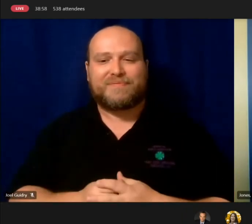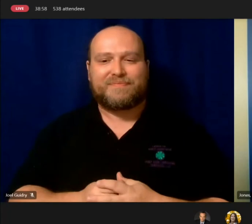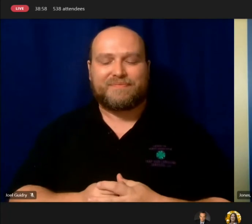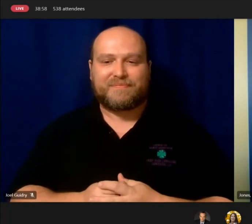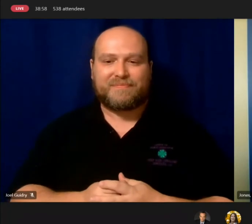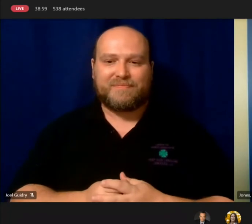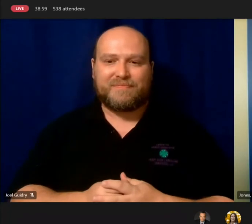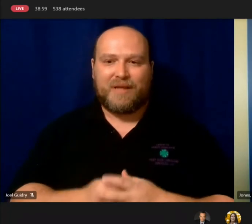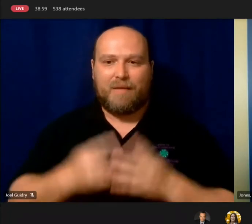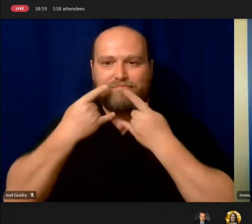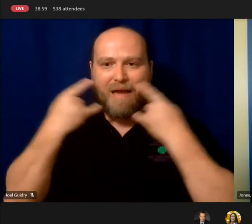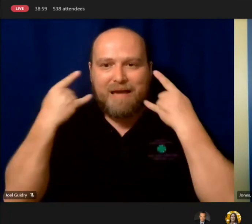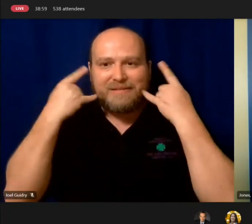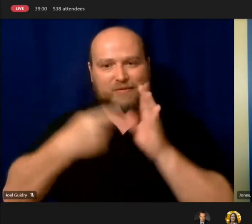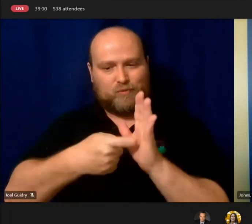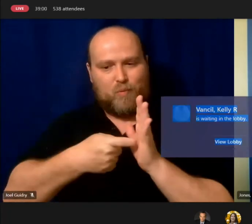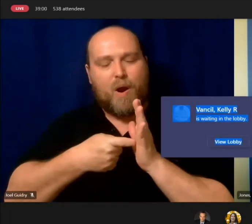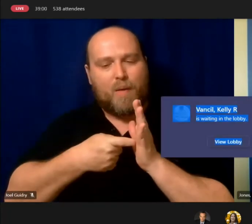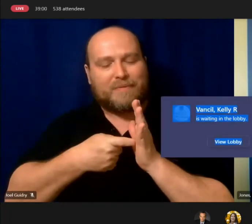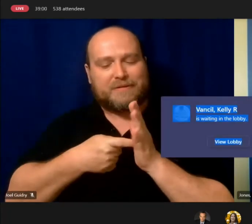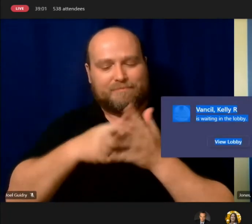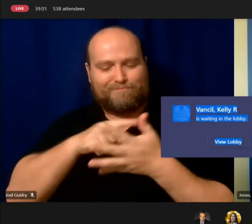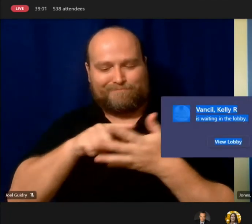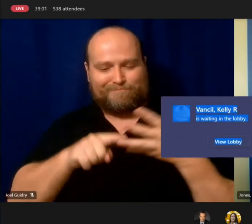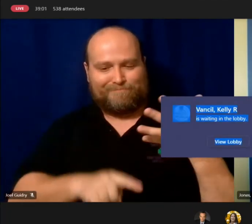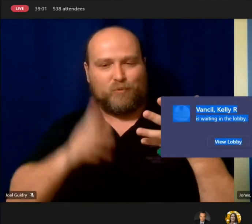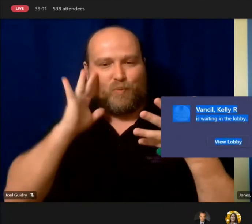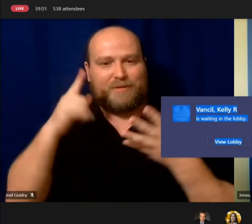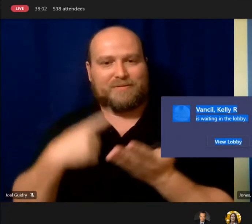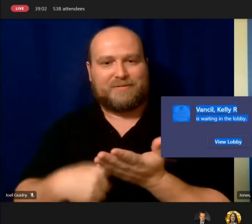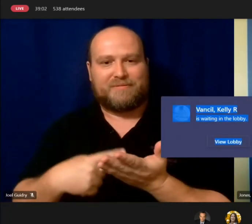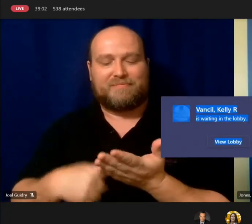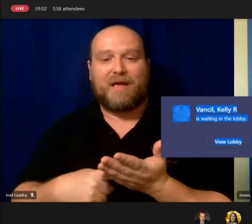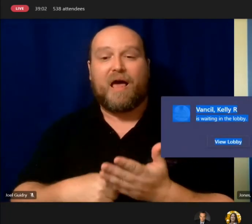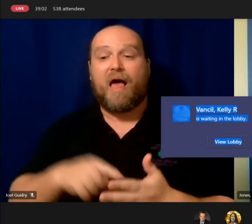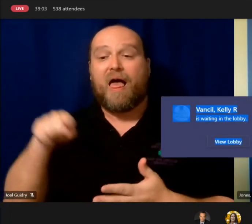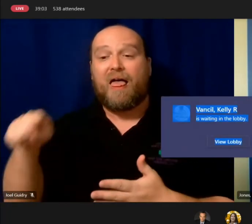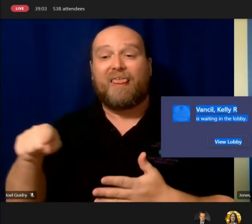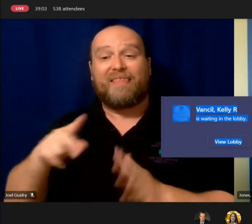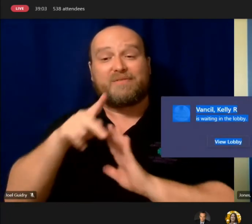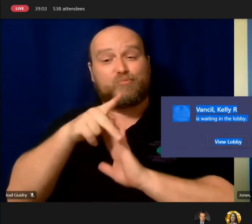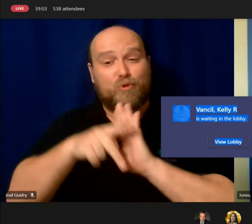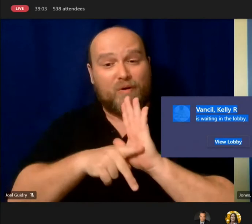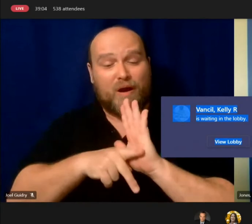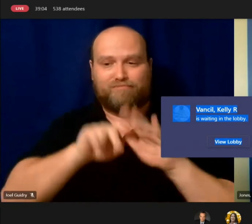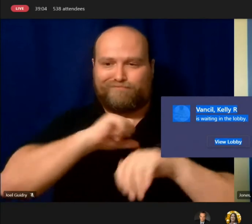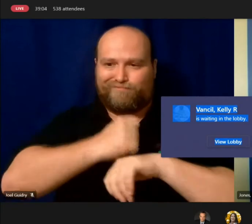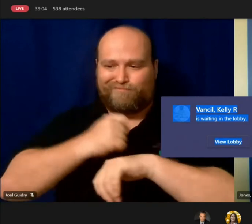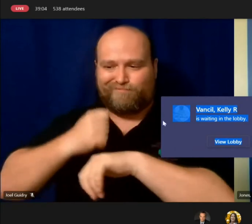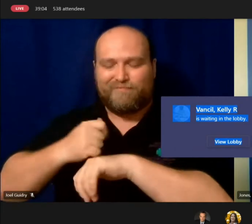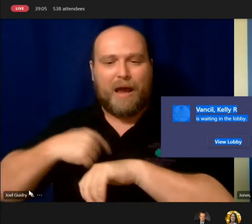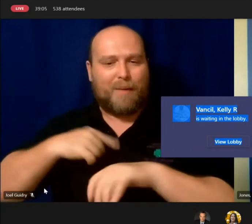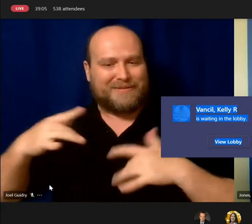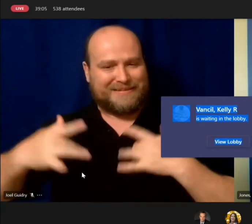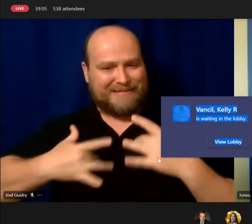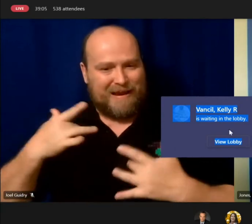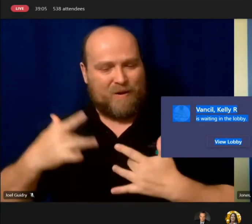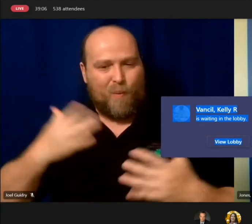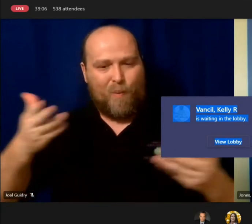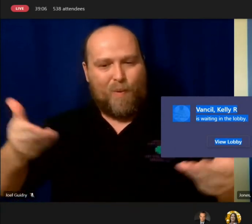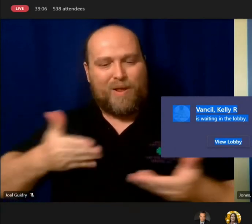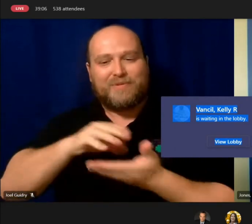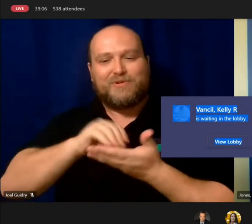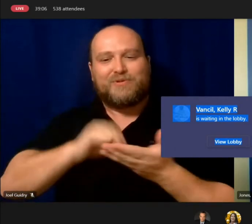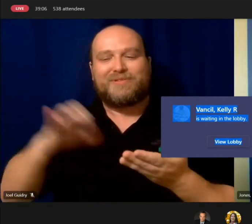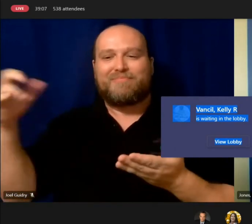day. With these strong protocols in place, I'm excited to welcome students back to full-time in-person